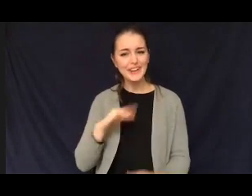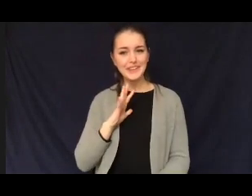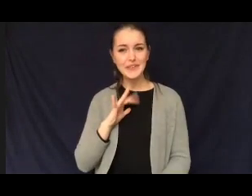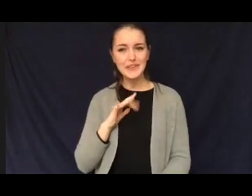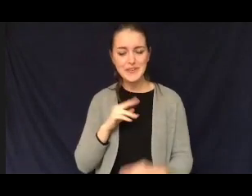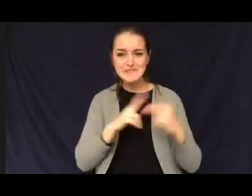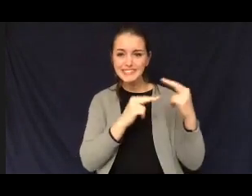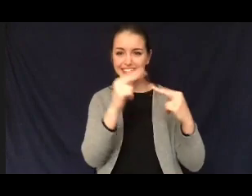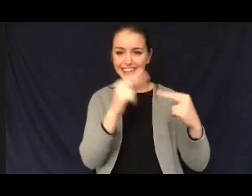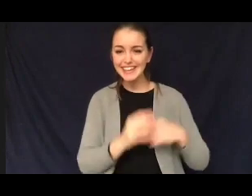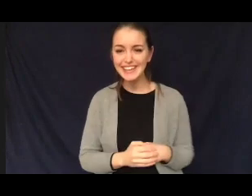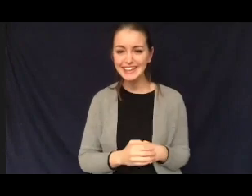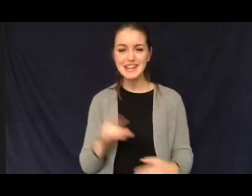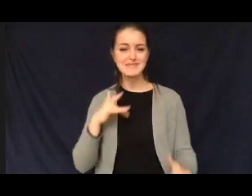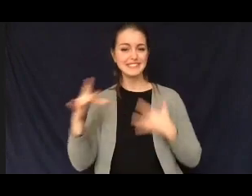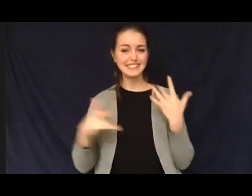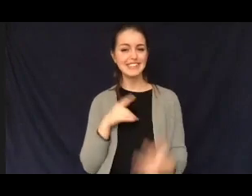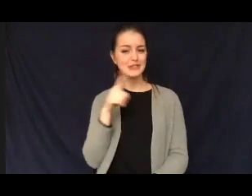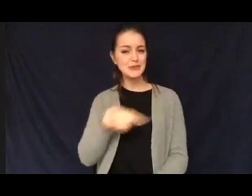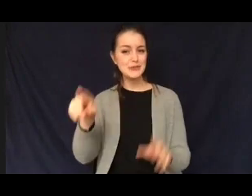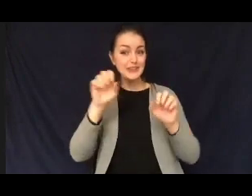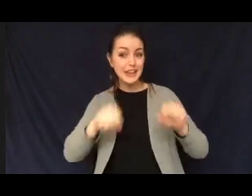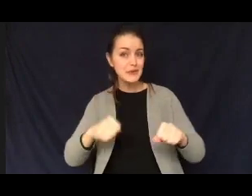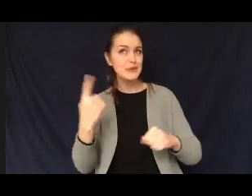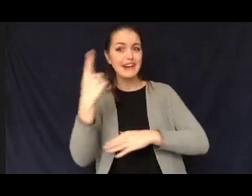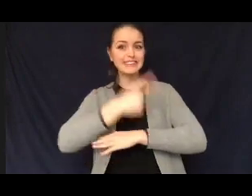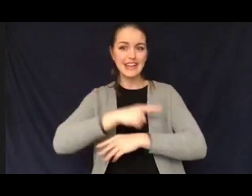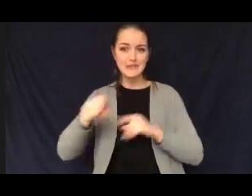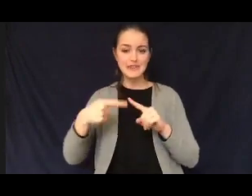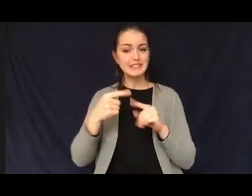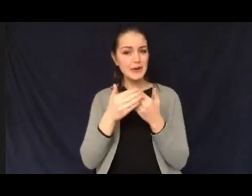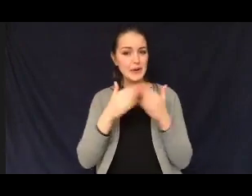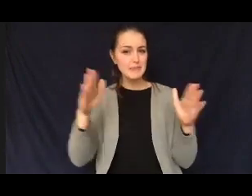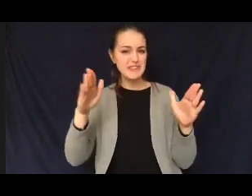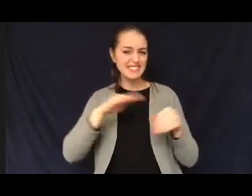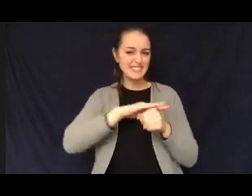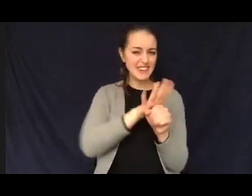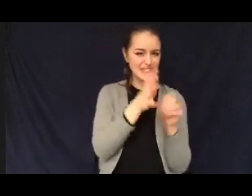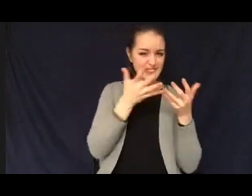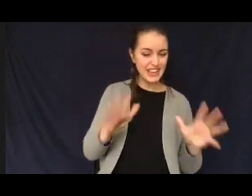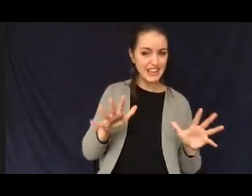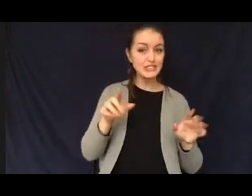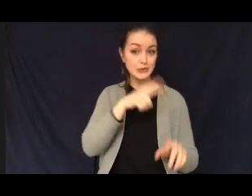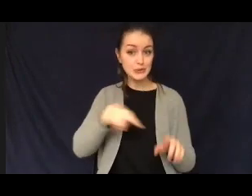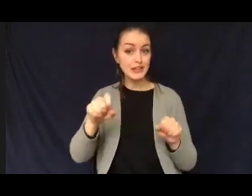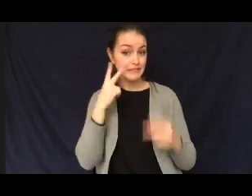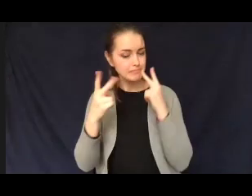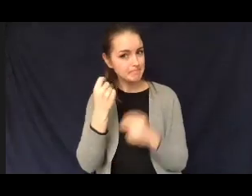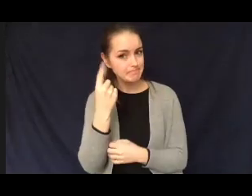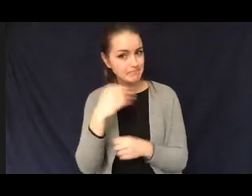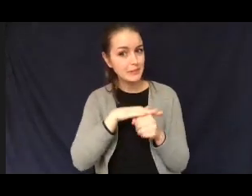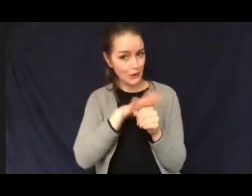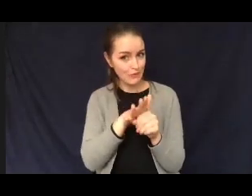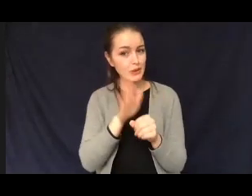facility. And I'm excited that you guys can come down here once this is open after COVID. There will be an after COVID, my